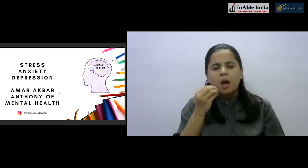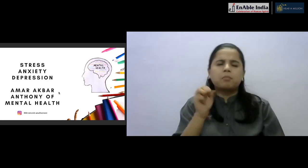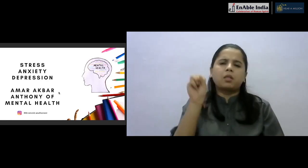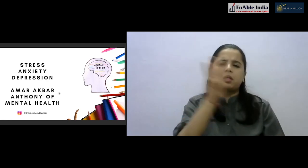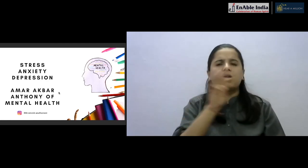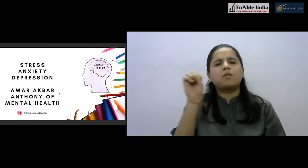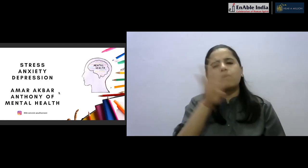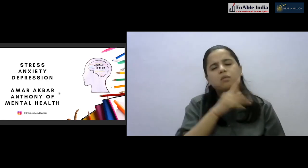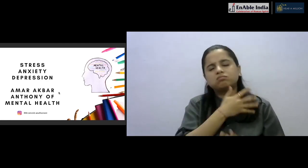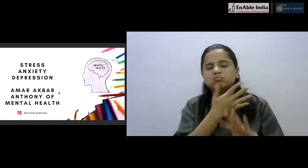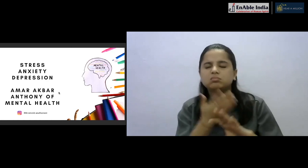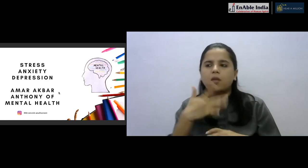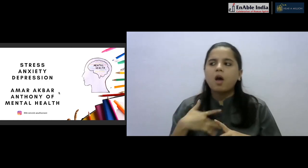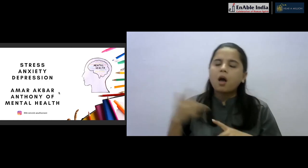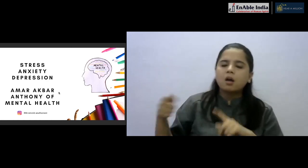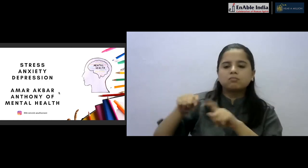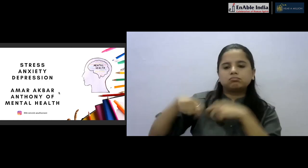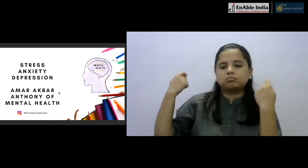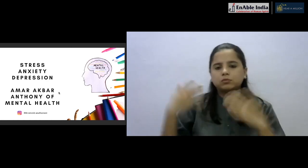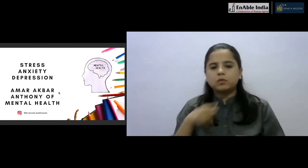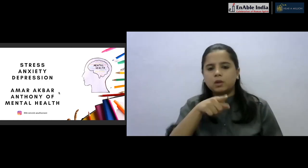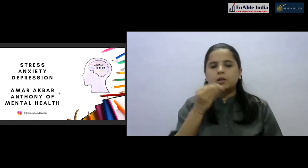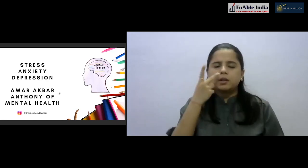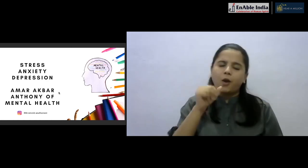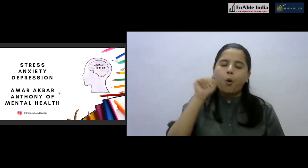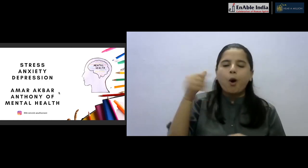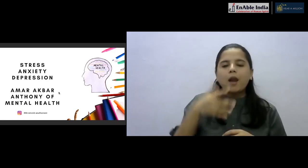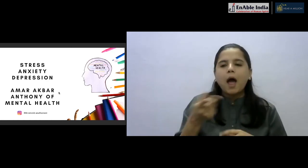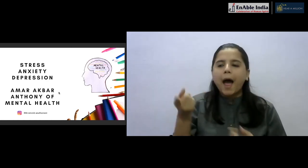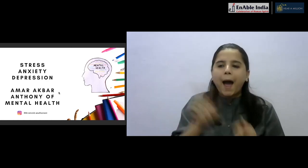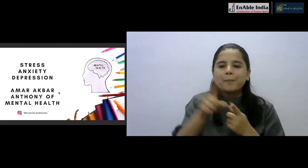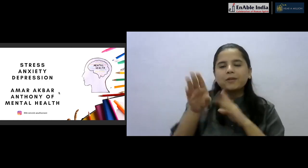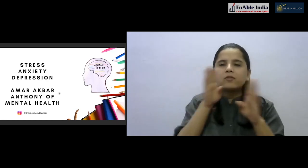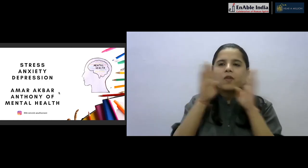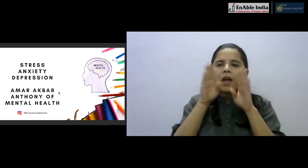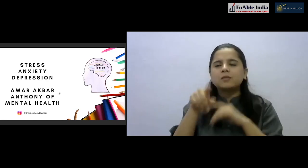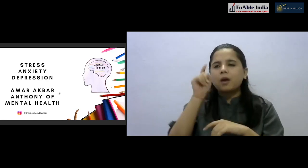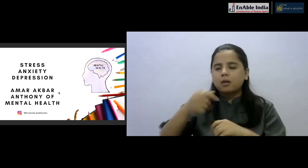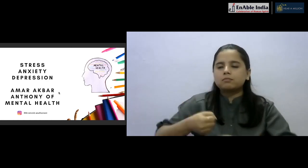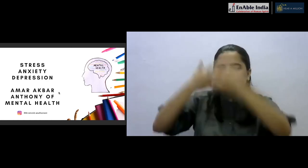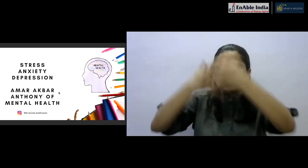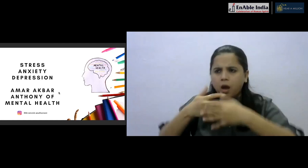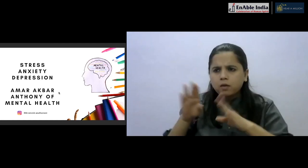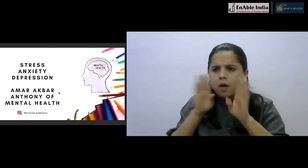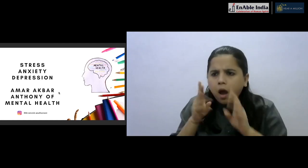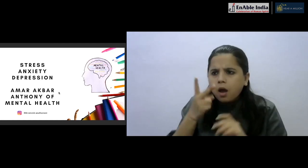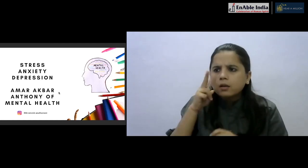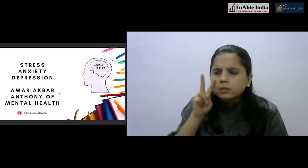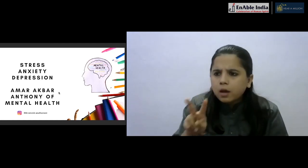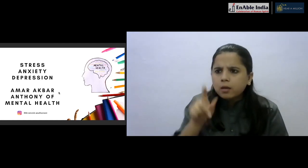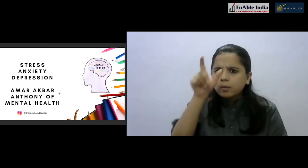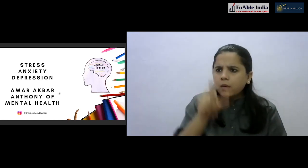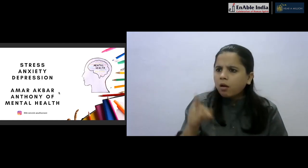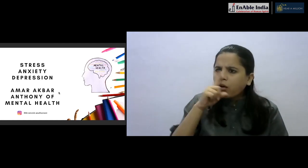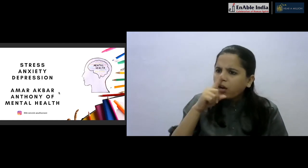and you came across her profile on social media. Now you're thinking about it, and you saw that that girl is